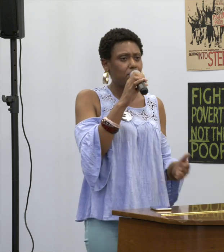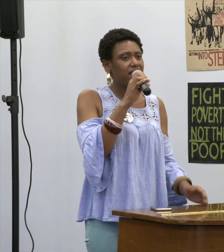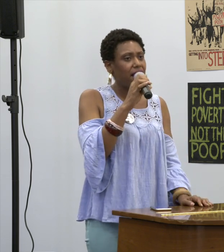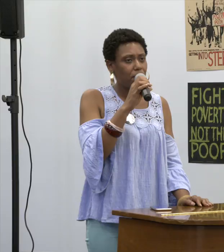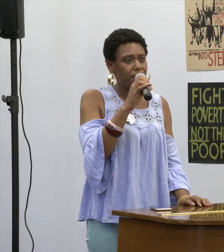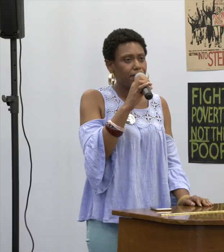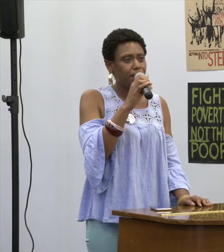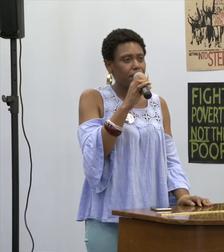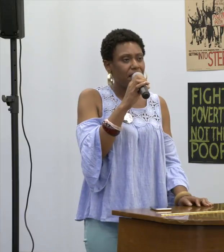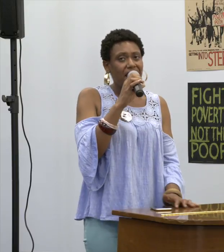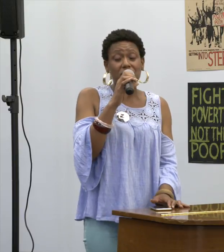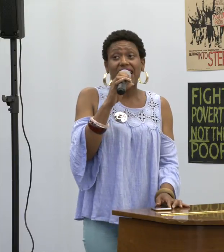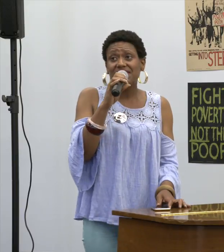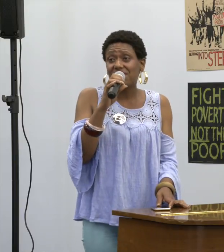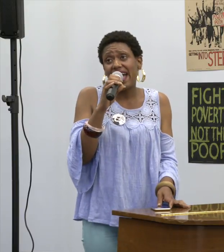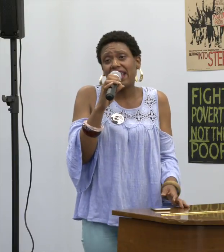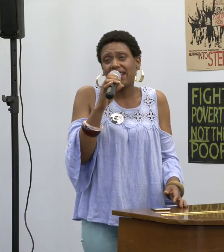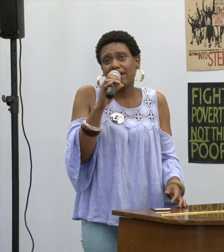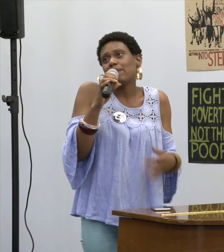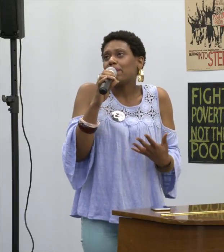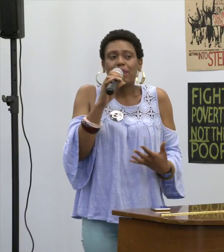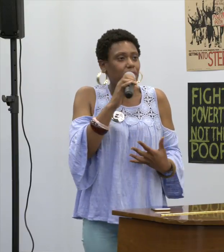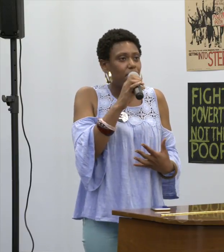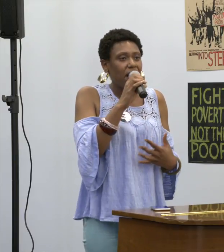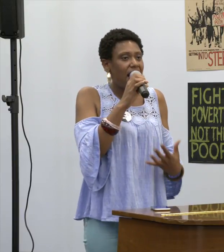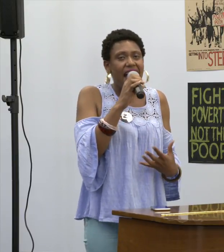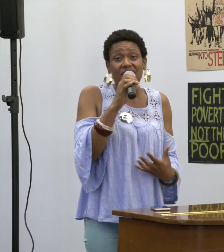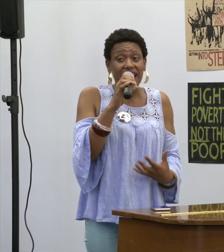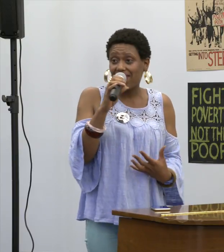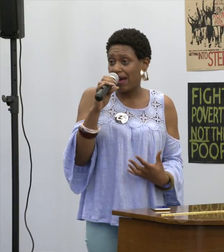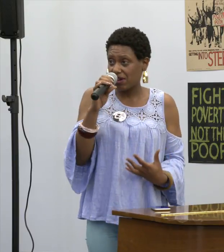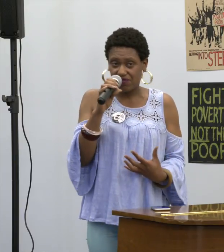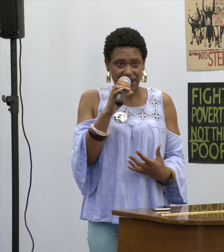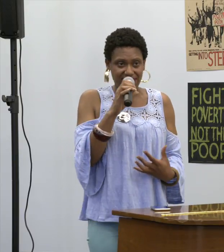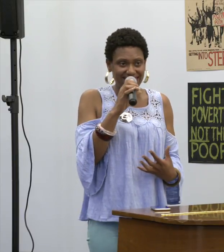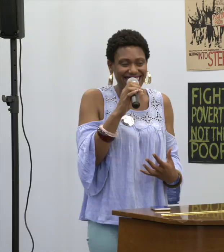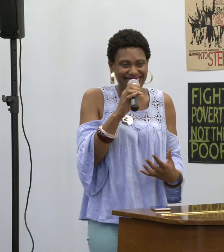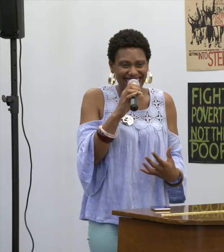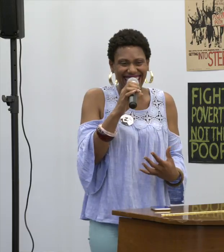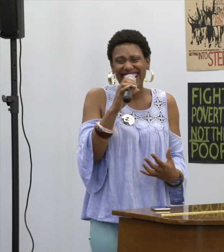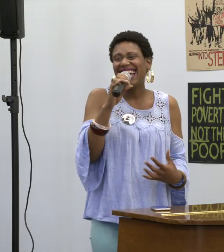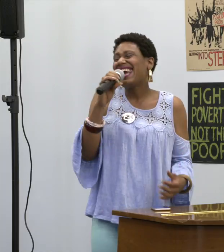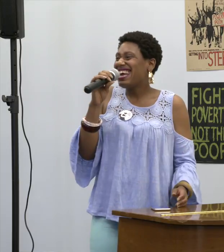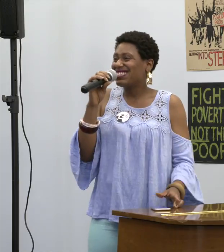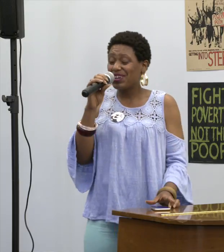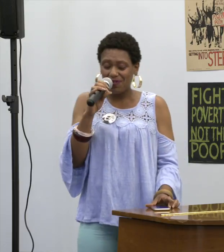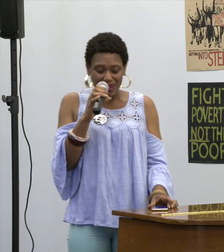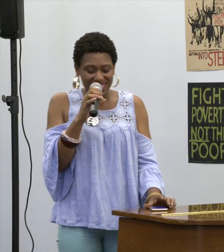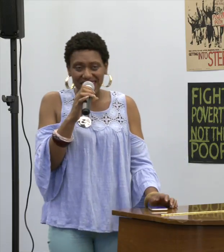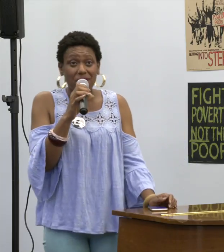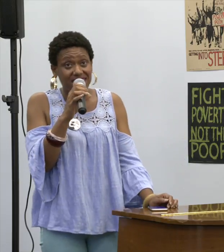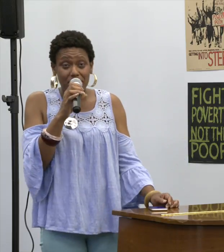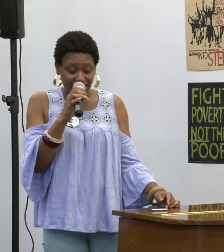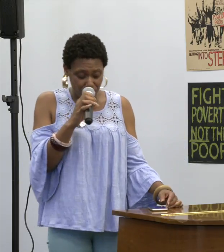feet, speak up. And because of that, I don't have that much fear. It's weird